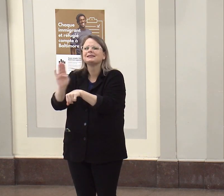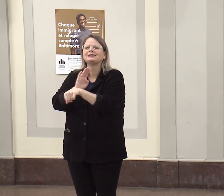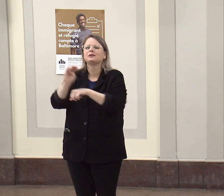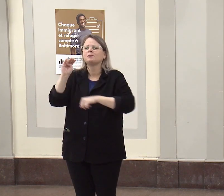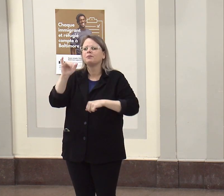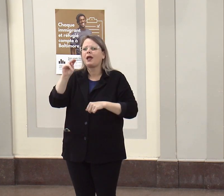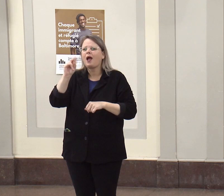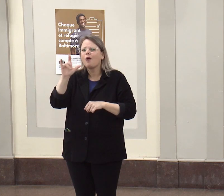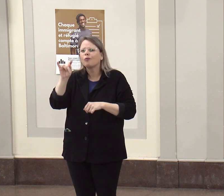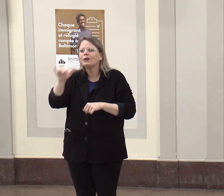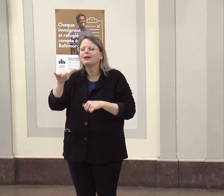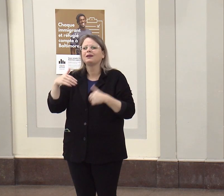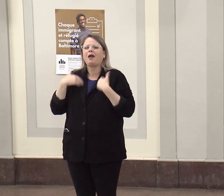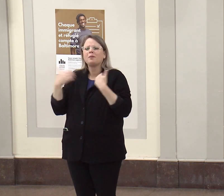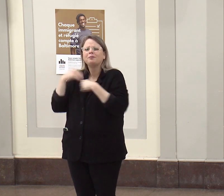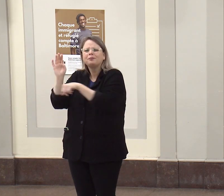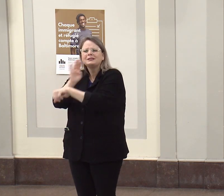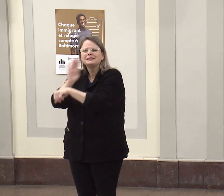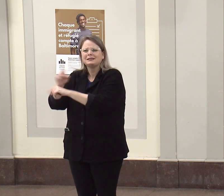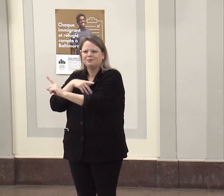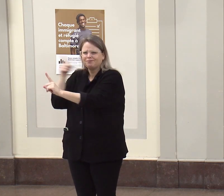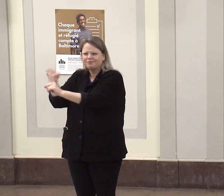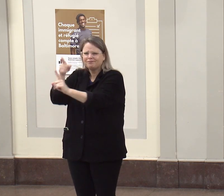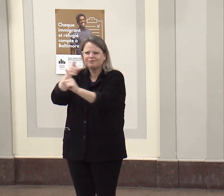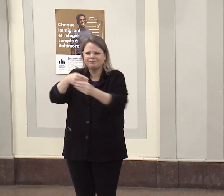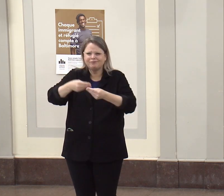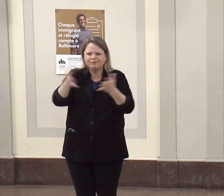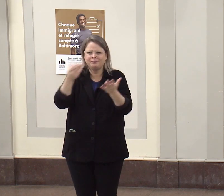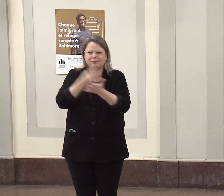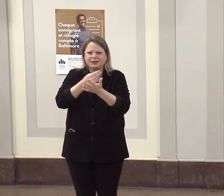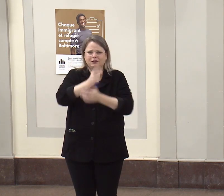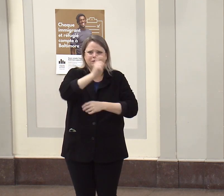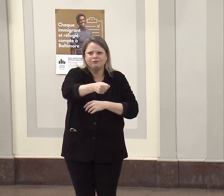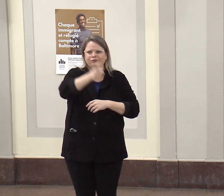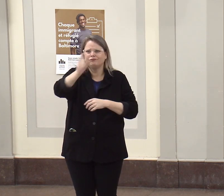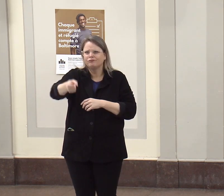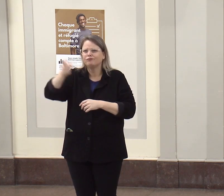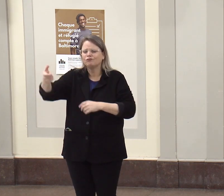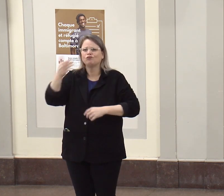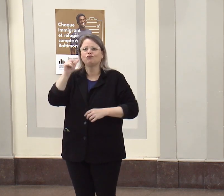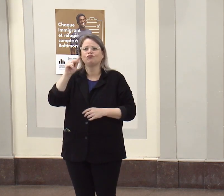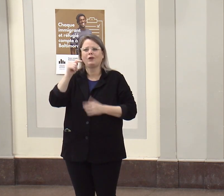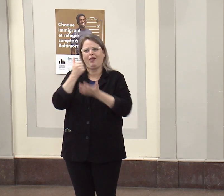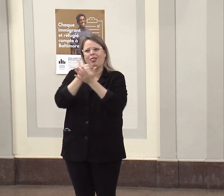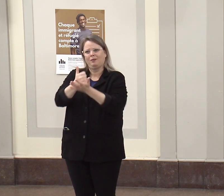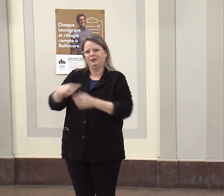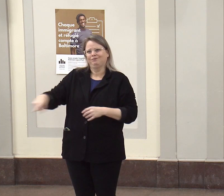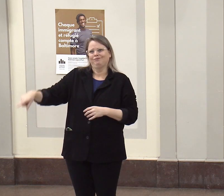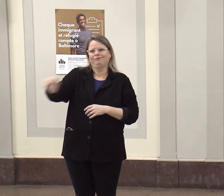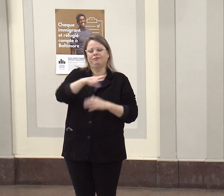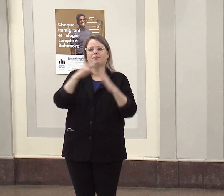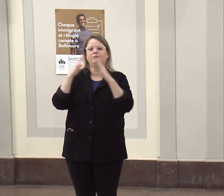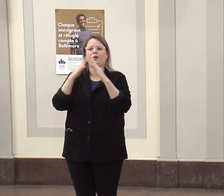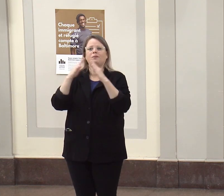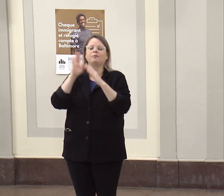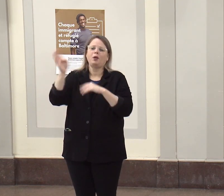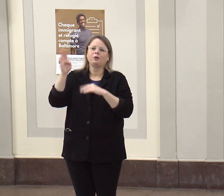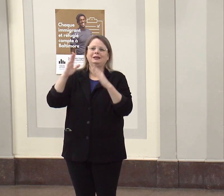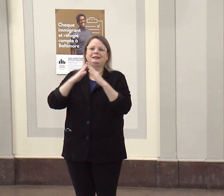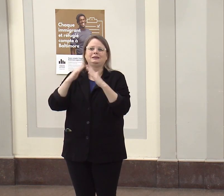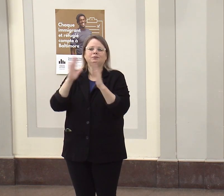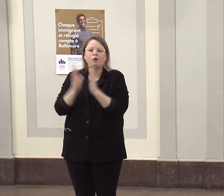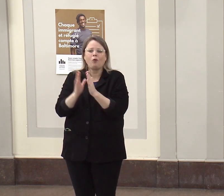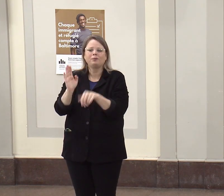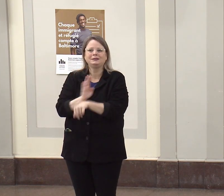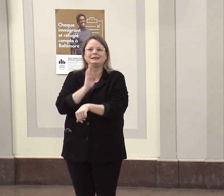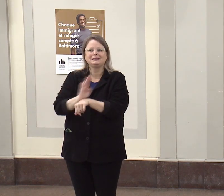bring critical money, access, and recourse directly into Baltimore's communities. Their work has included